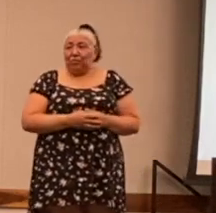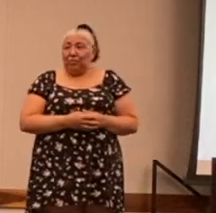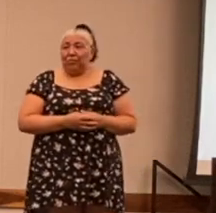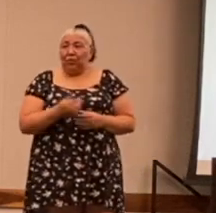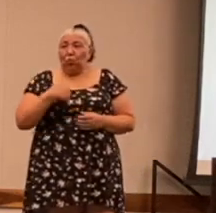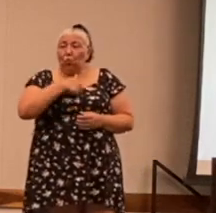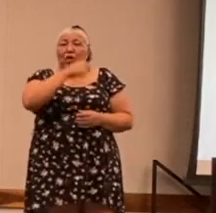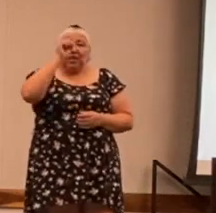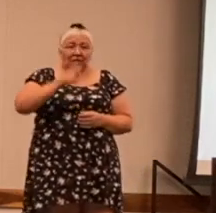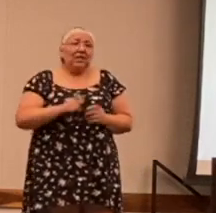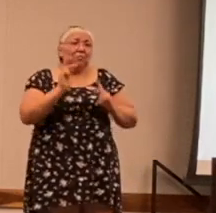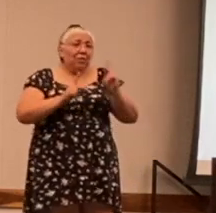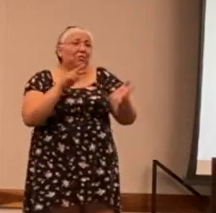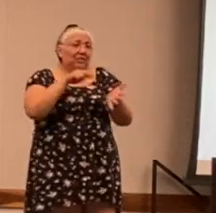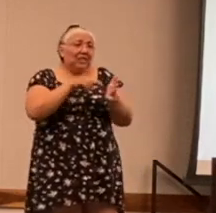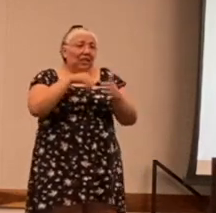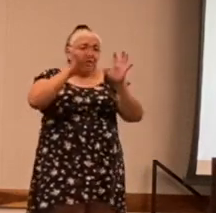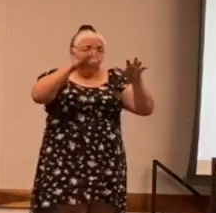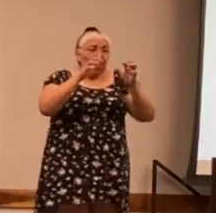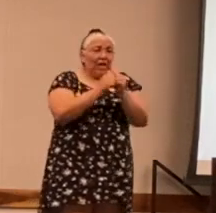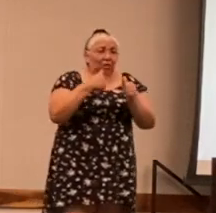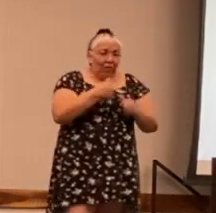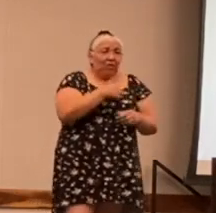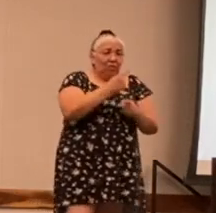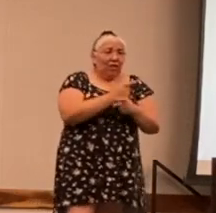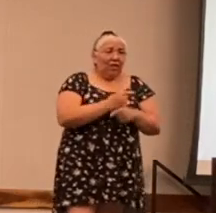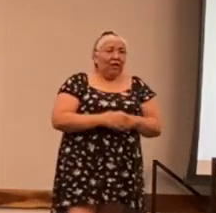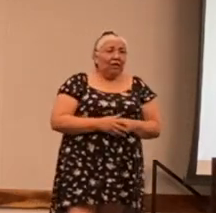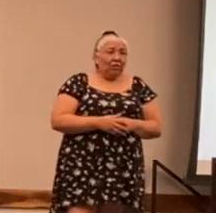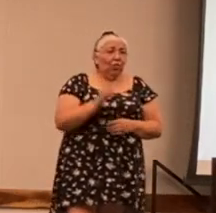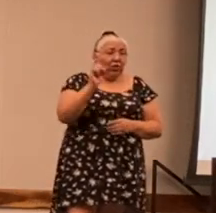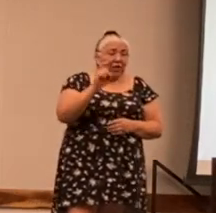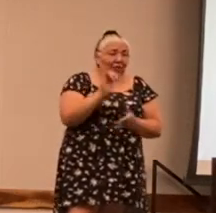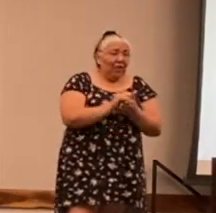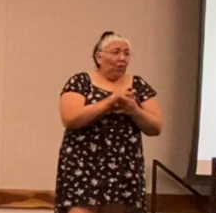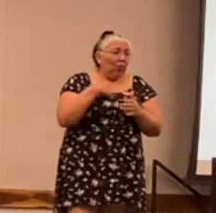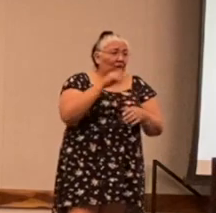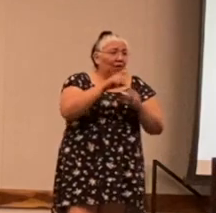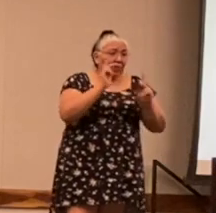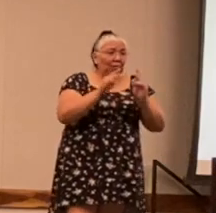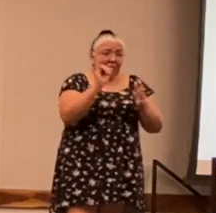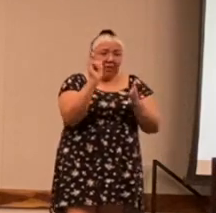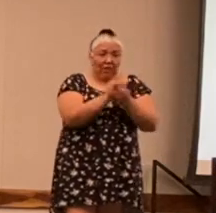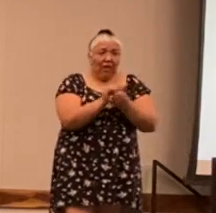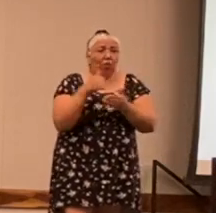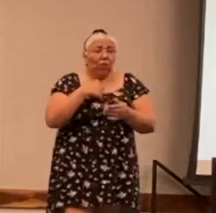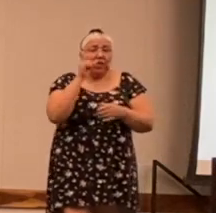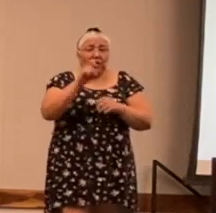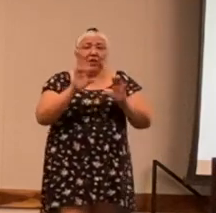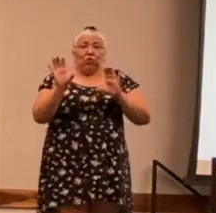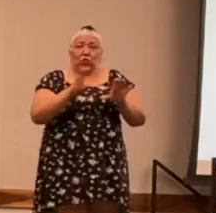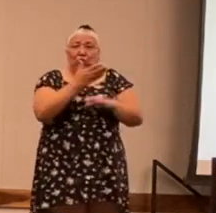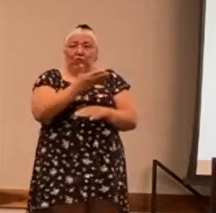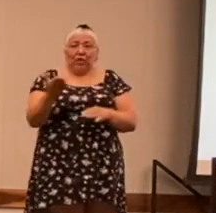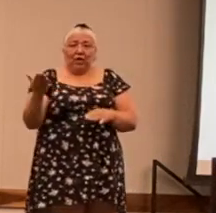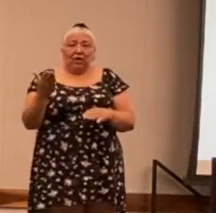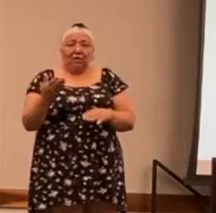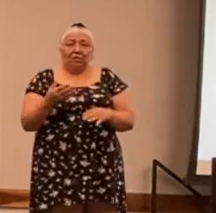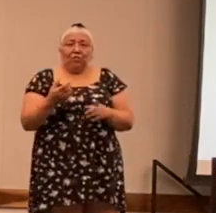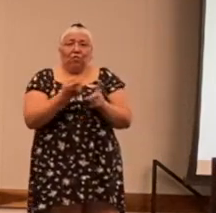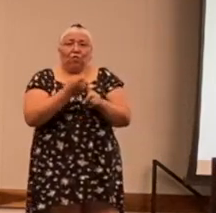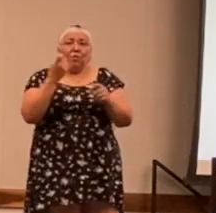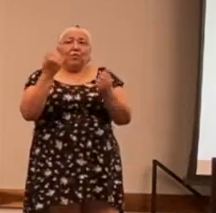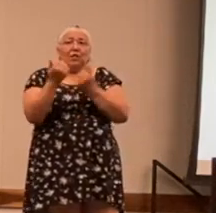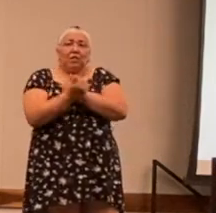We need people to stand in the rain with us, don't we? Yes, sir. Come on, don't we? We need people like that. We need to do things simply out of the love